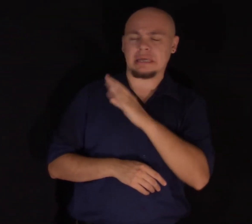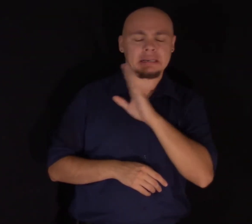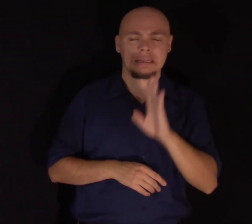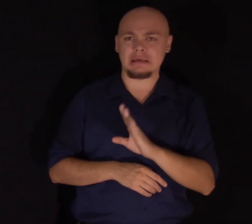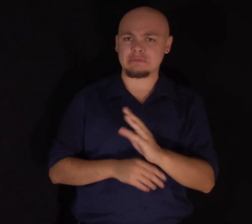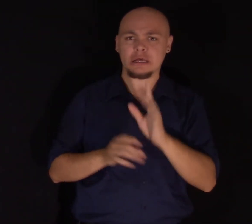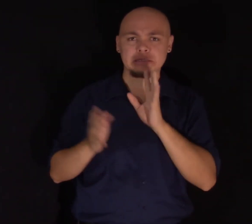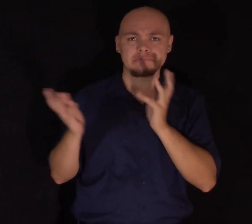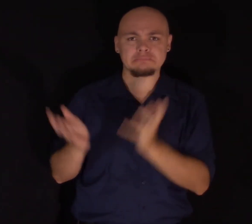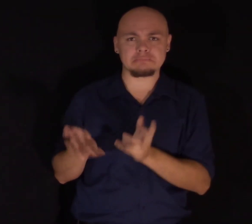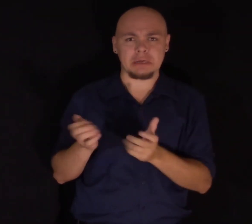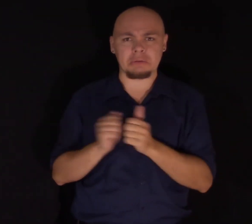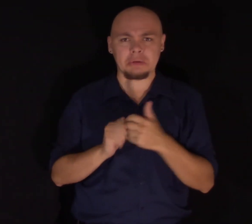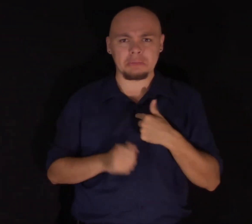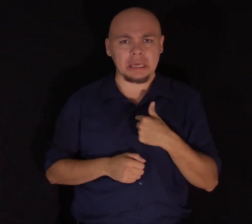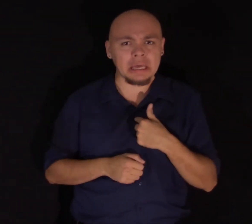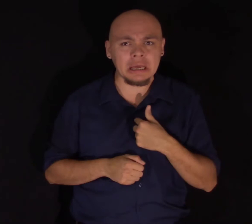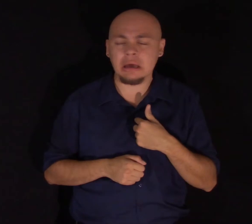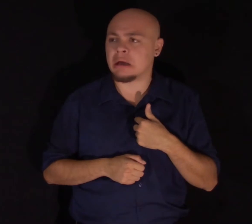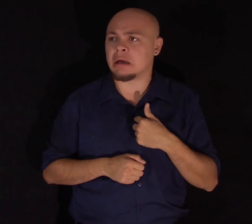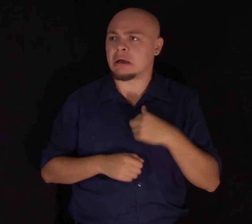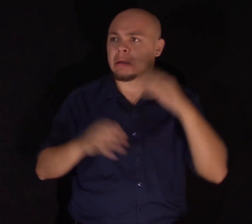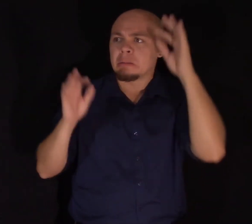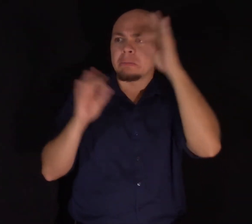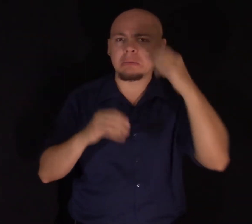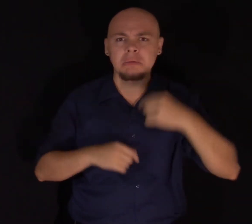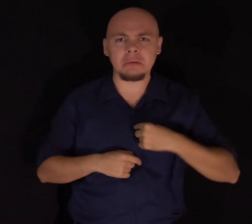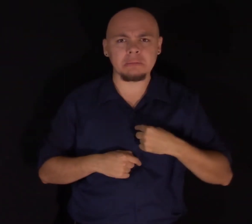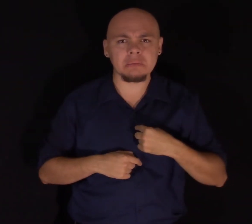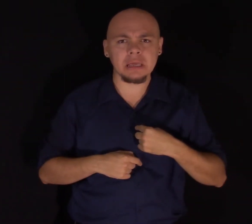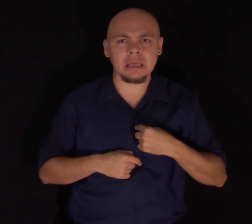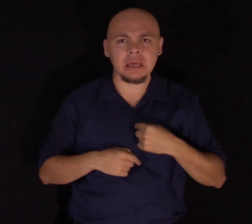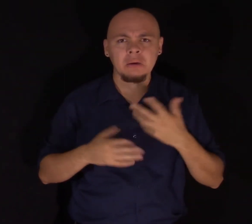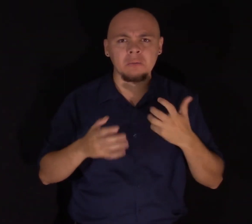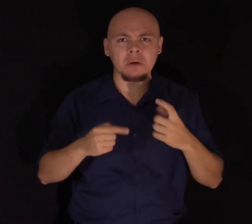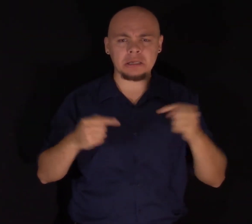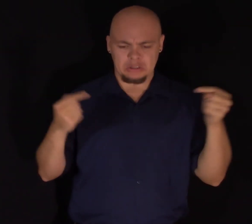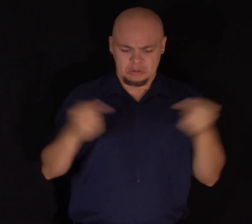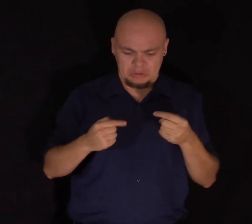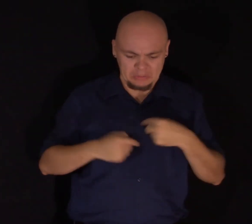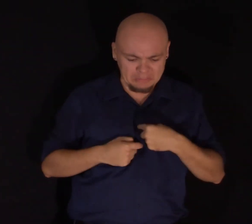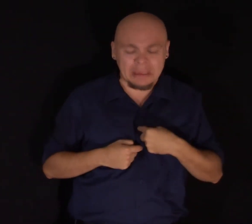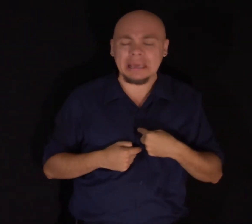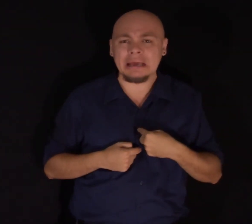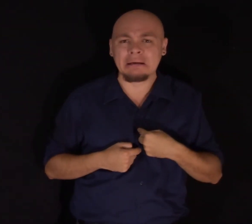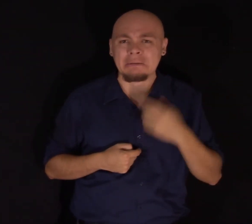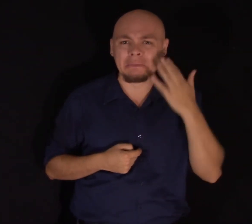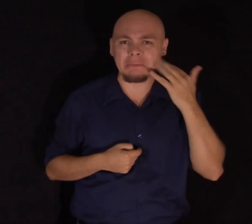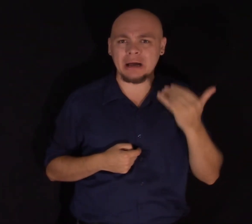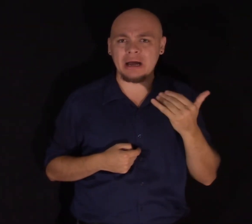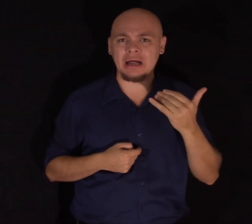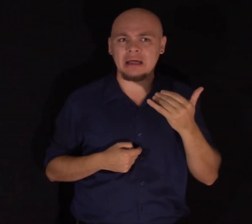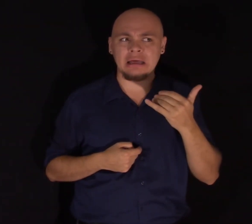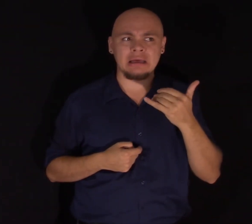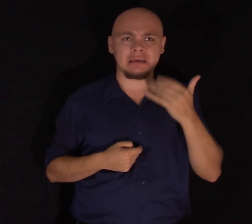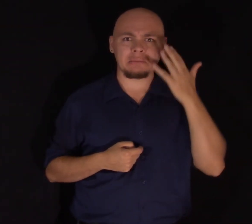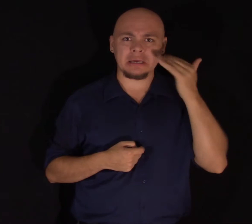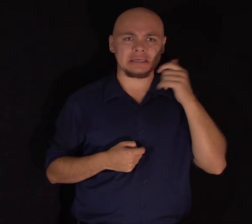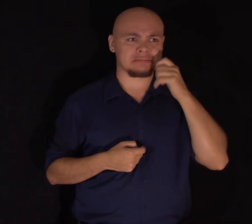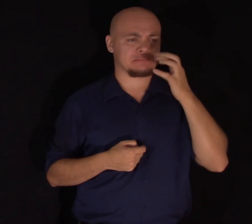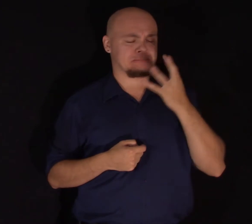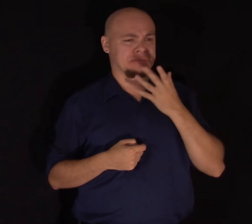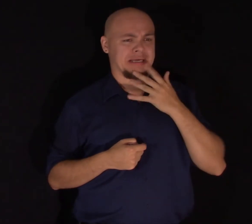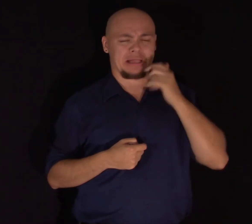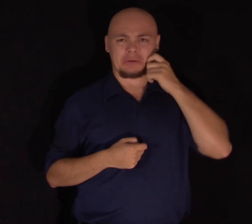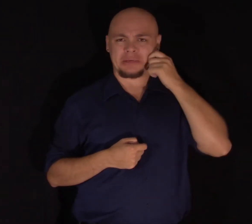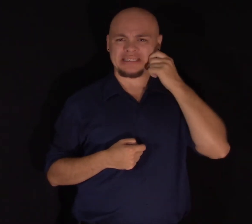me, knew absolutely nothing about me, would want to inflict pain upon me for no other reason than this, the color of my